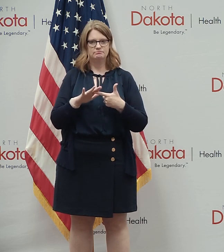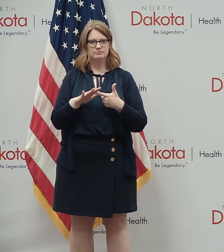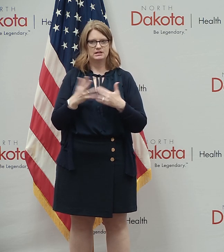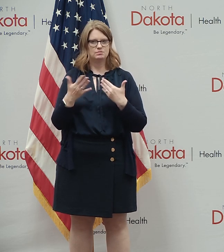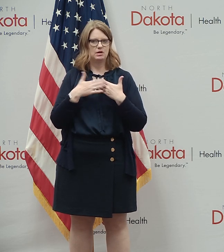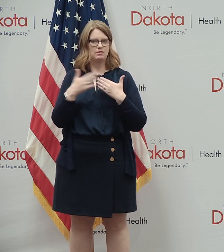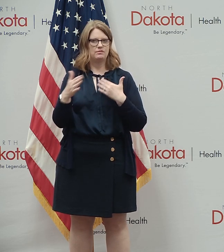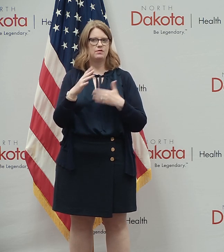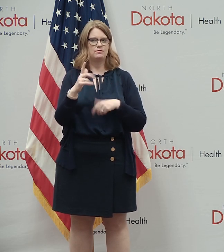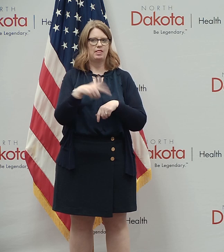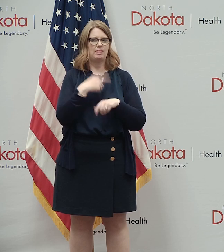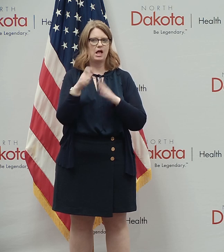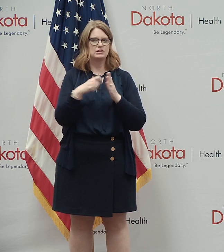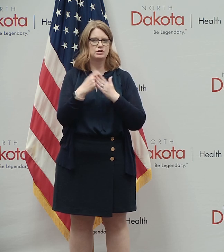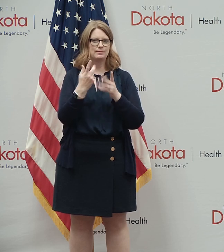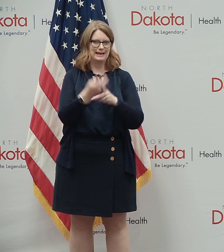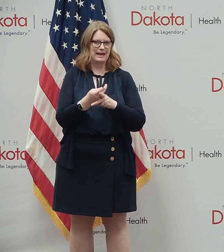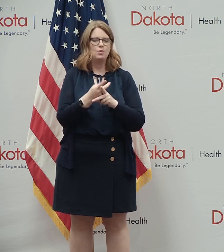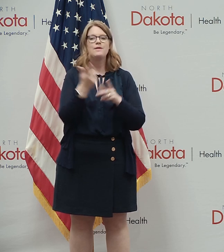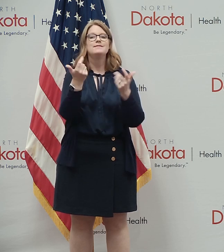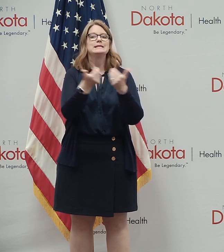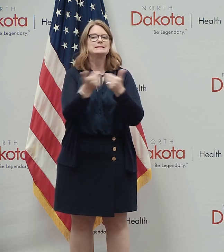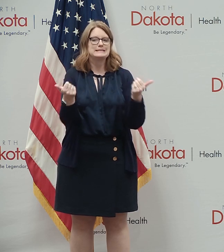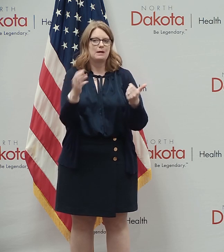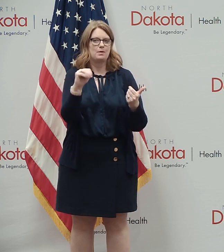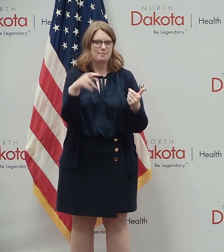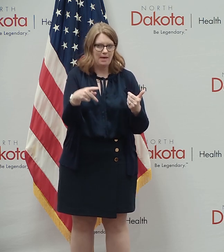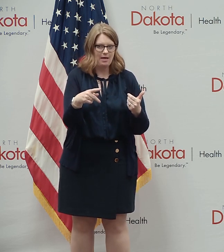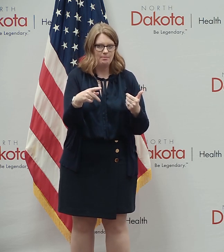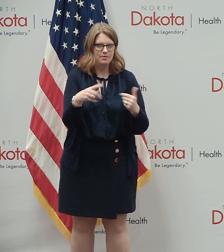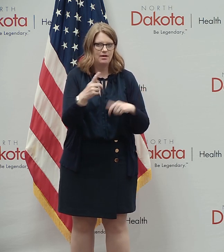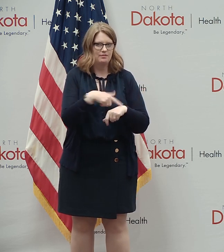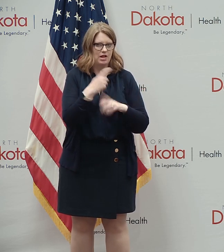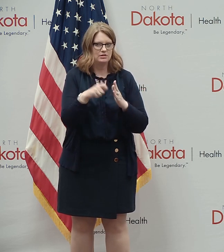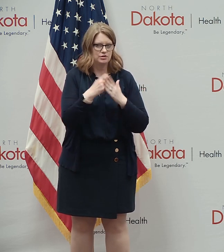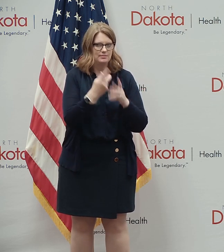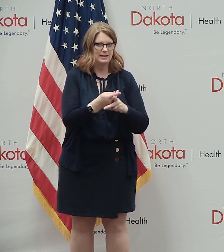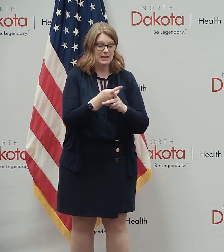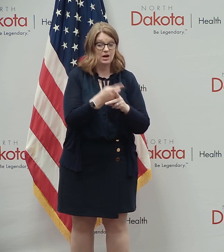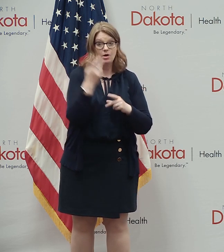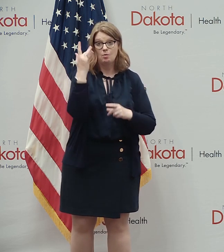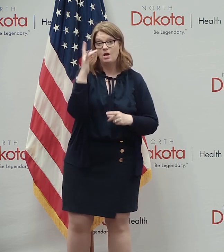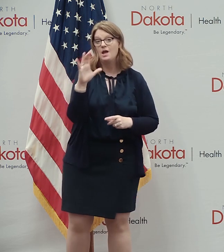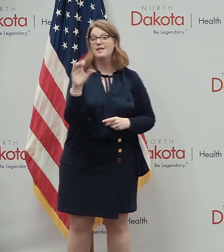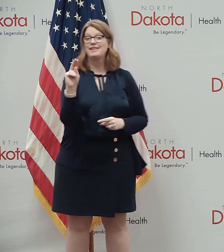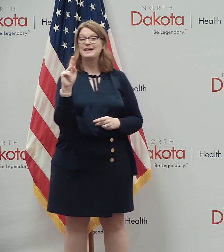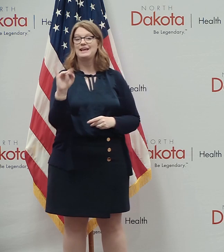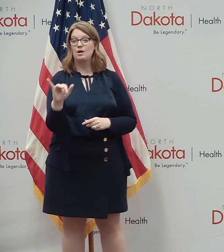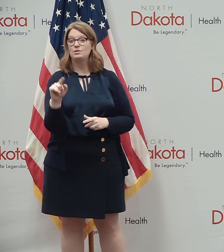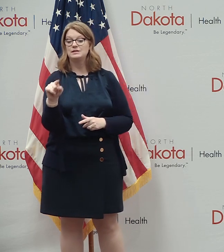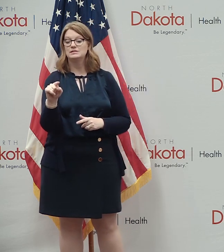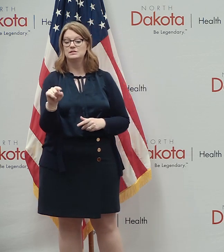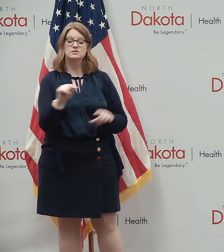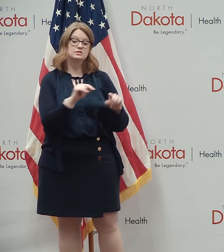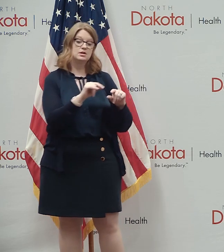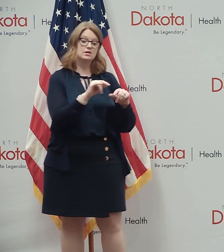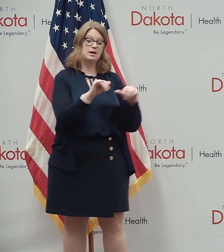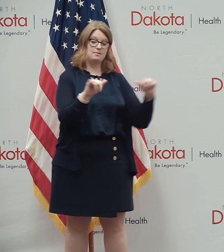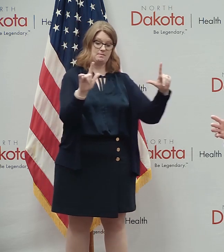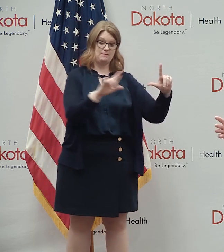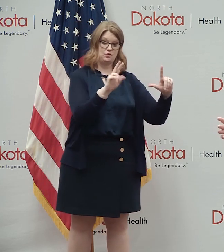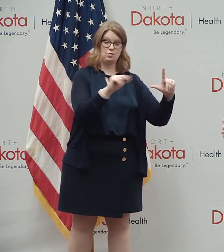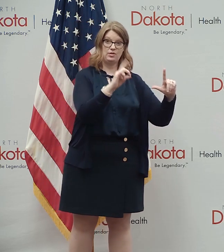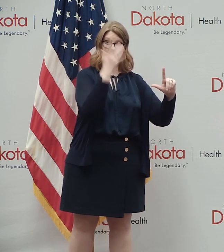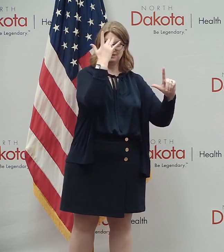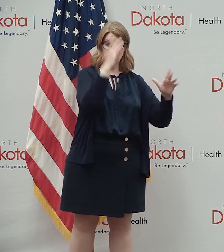long-term care, we'll have a separate map for long-term care which will show the county status. So there'll be one map for the North Dakota Smart Restart